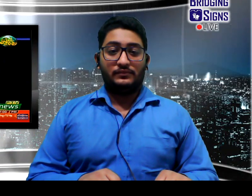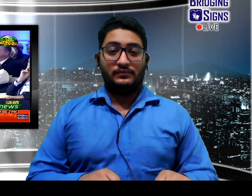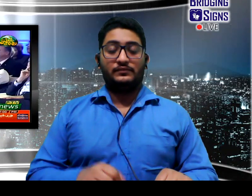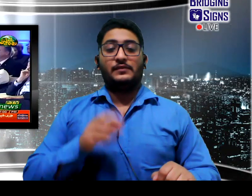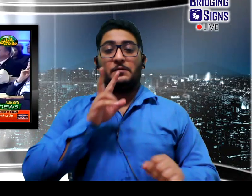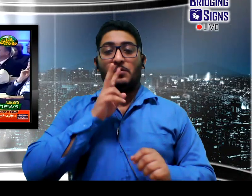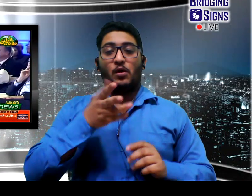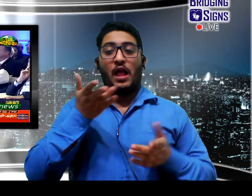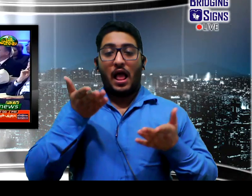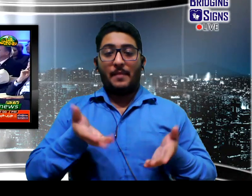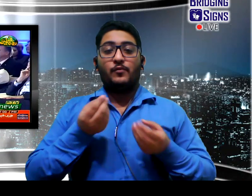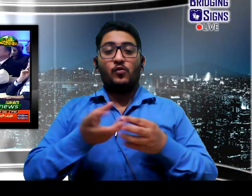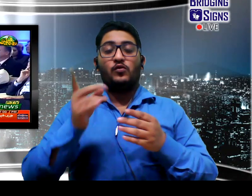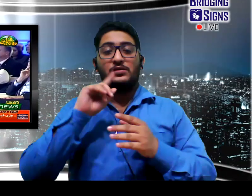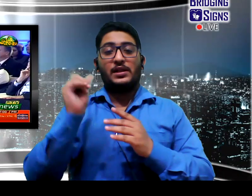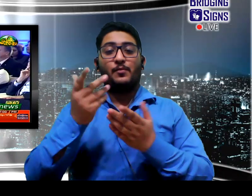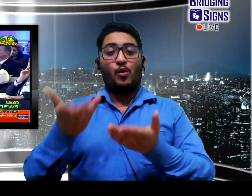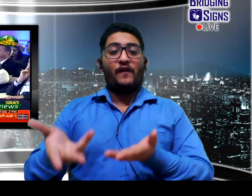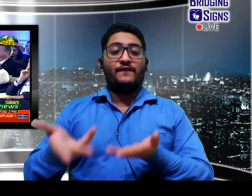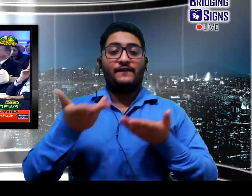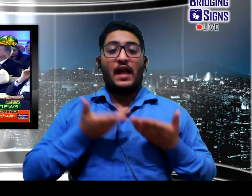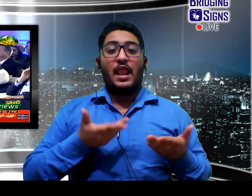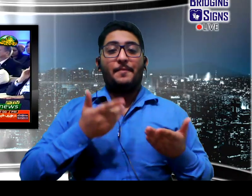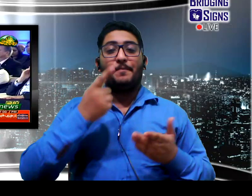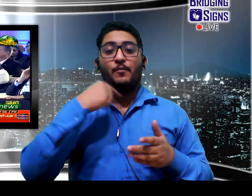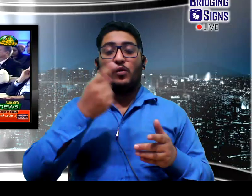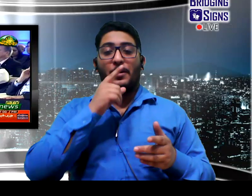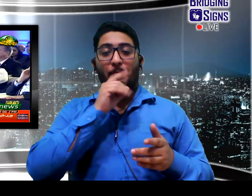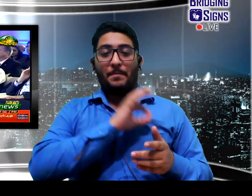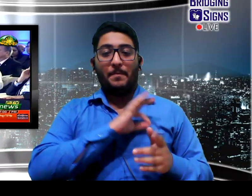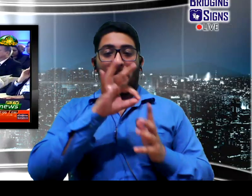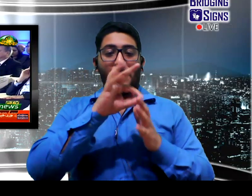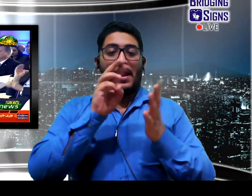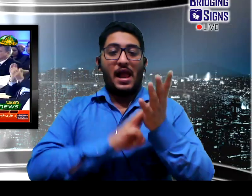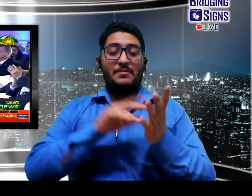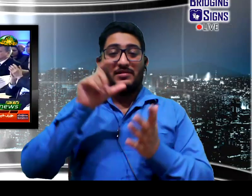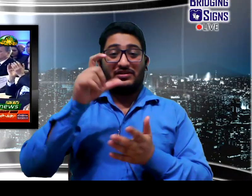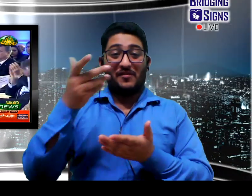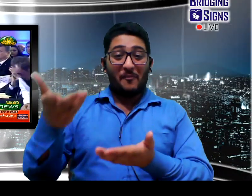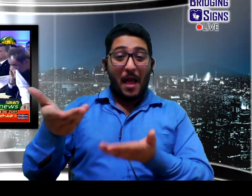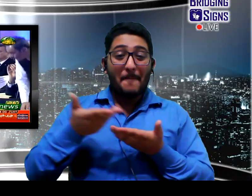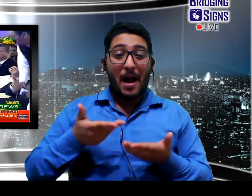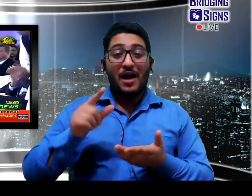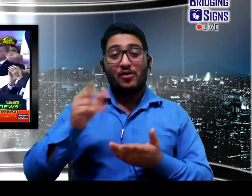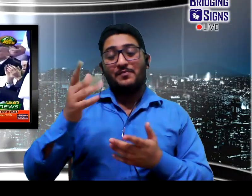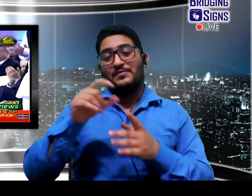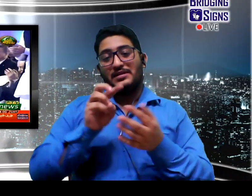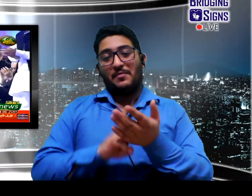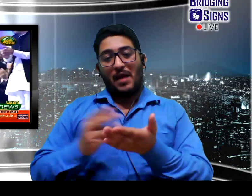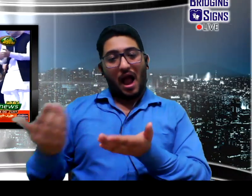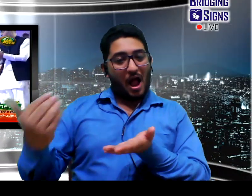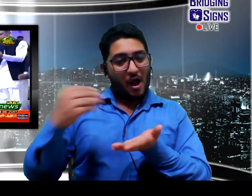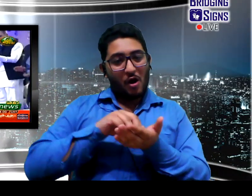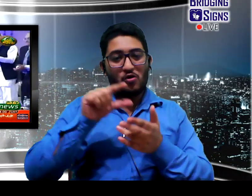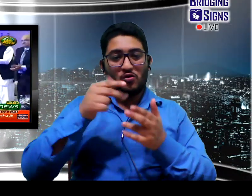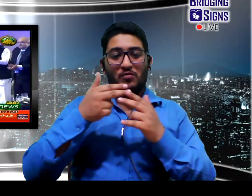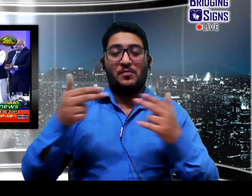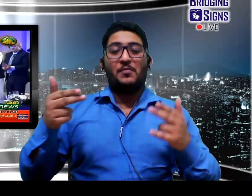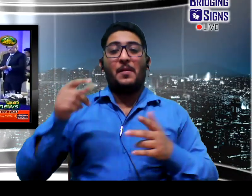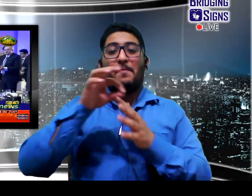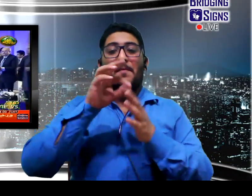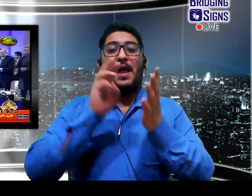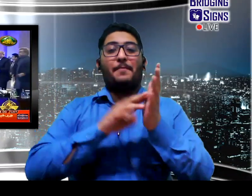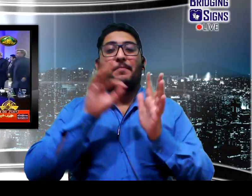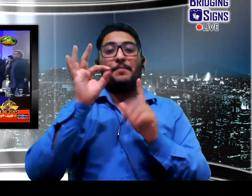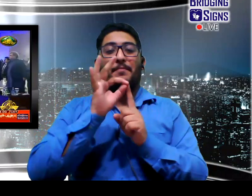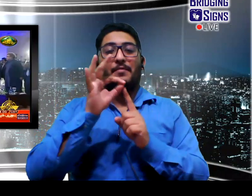Ladies and gentlemen, please join me in welcoming our chief guest today, the Honorable Prime Minister of Pakistan, Mr.